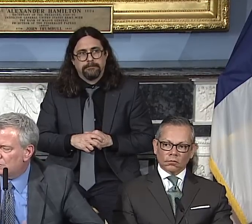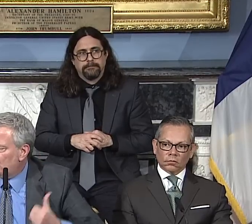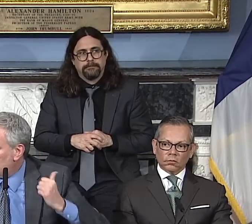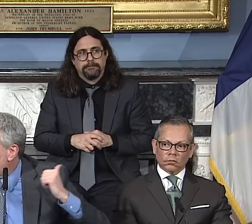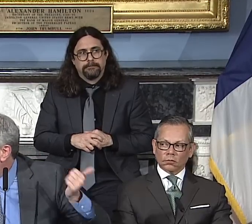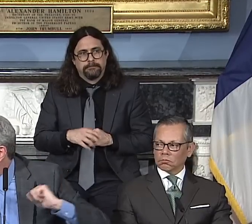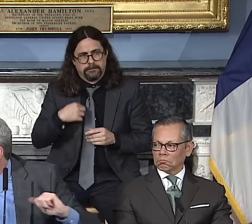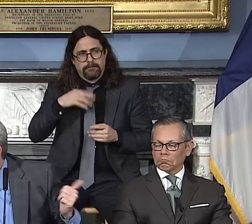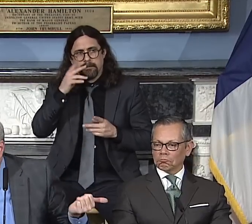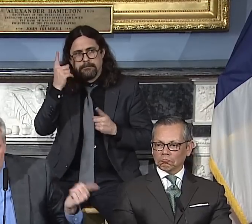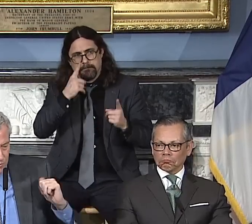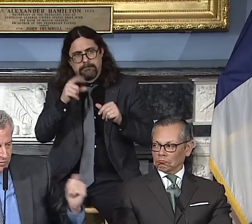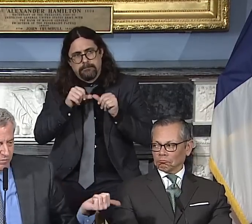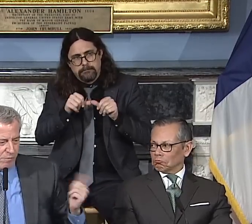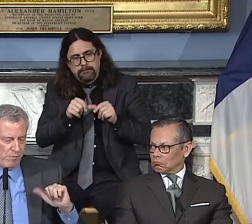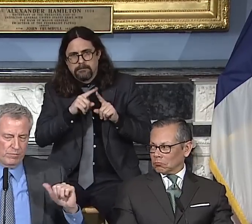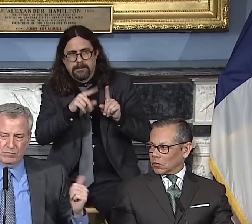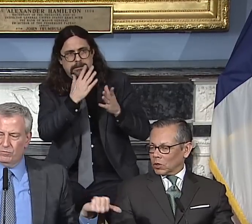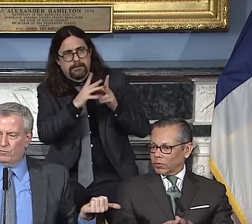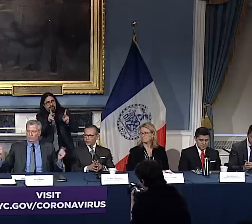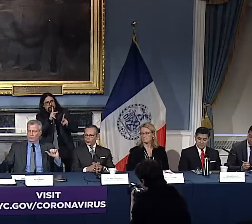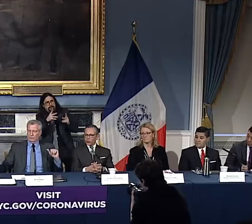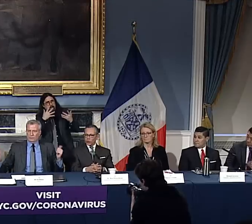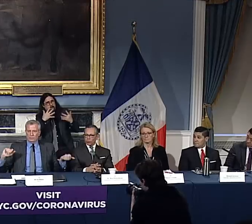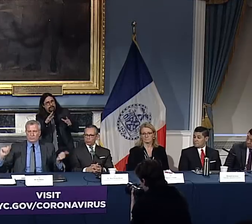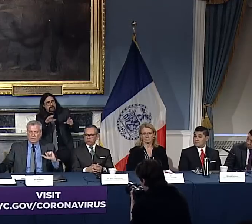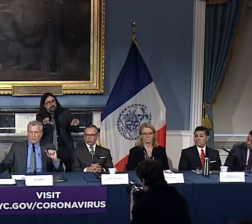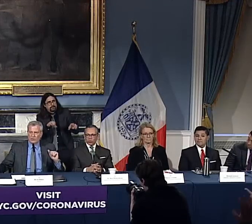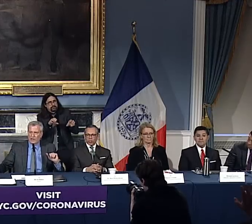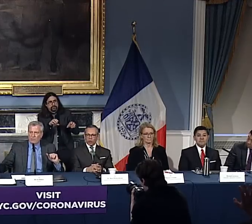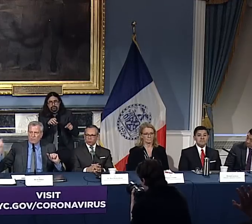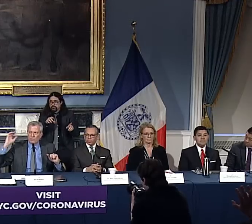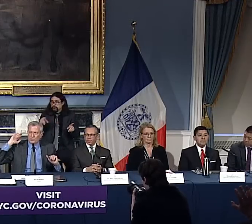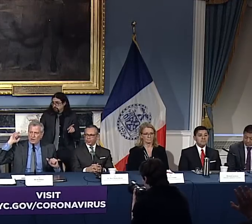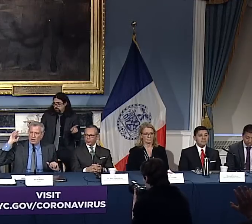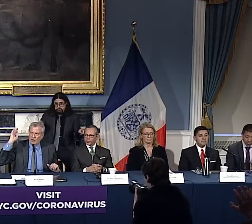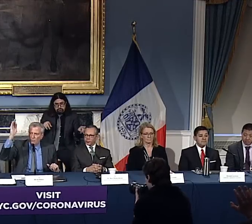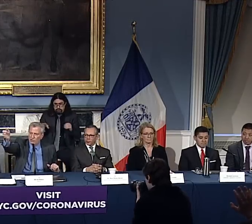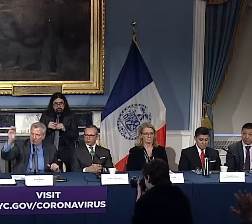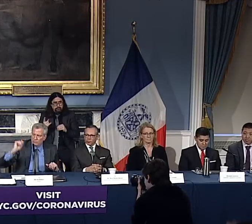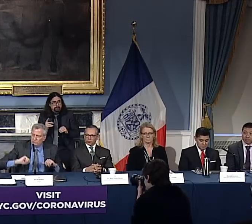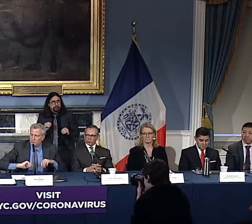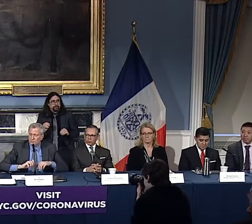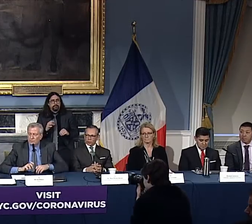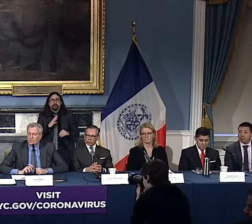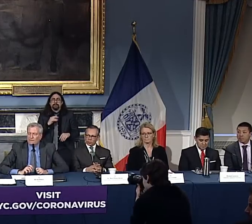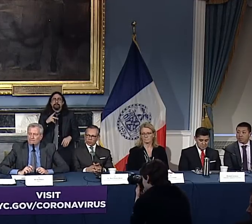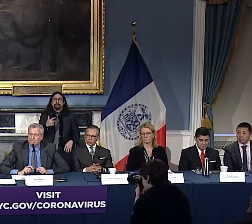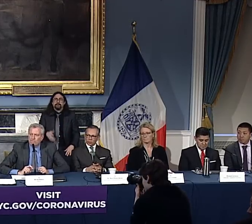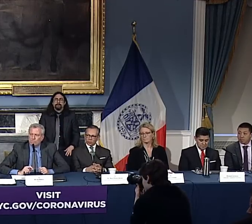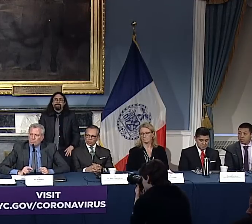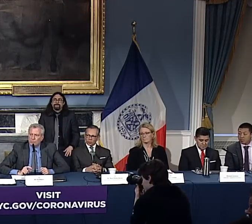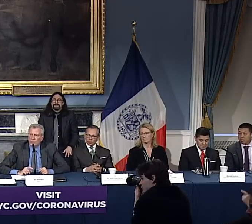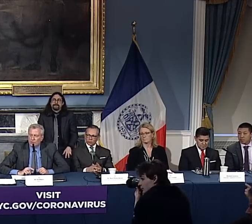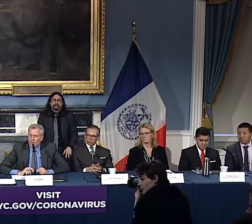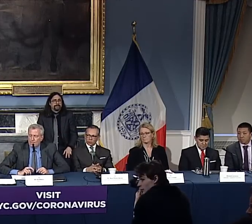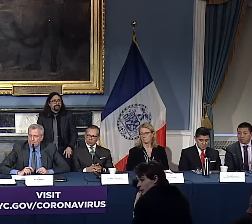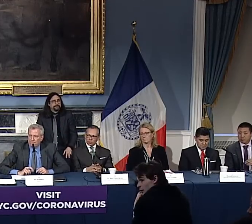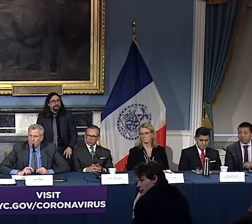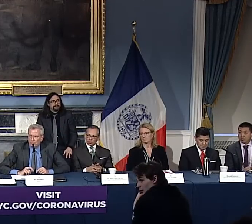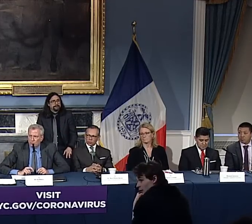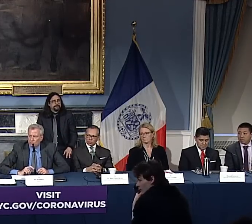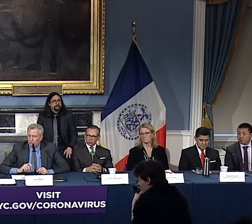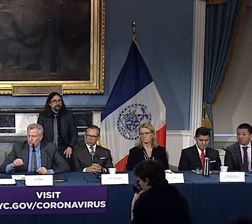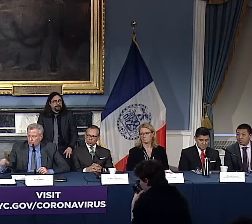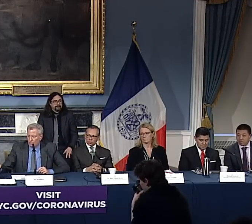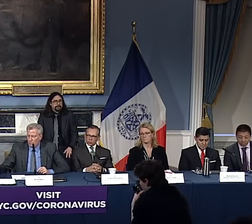many ways. Y'all want to add, anyone? I think you got it. You just set it up. Rich. Just to the scientists on